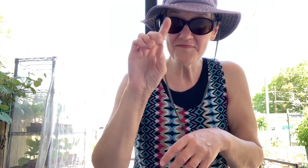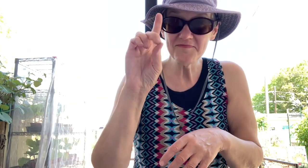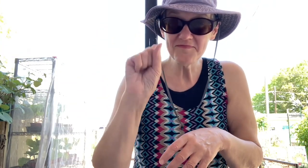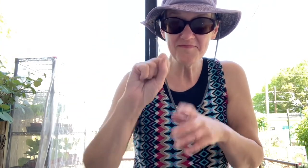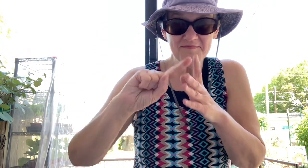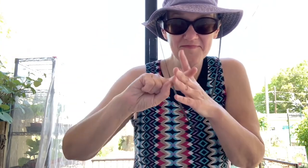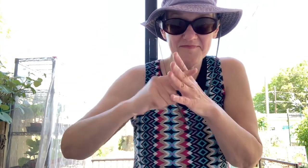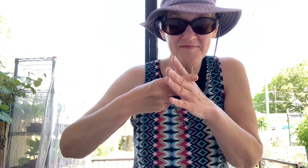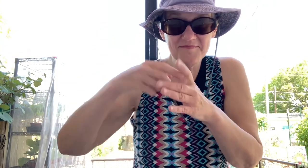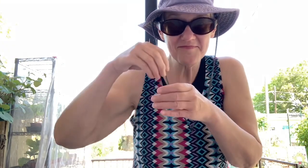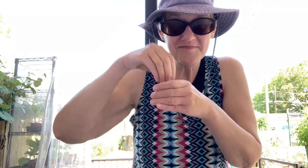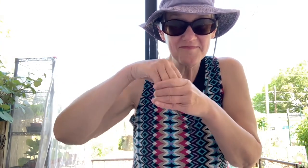basement under lights.